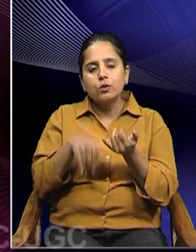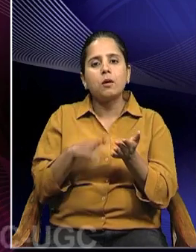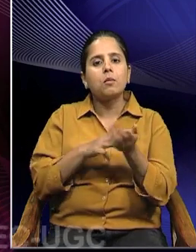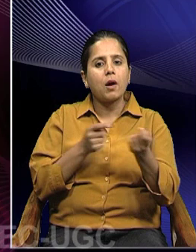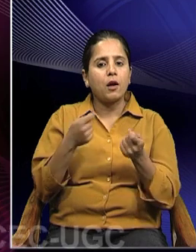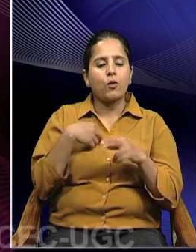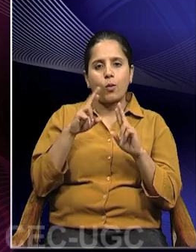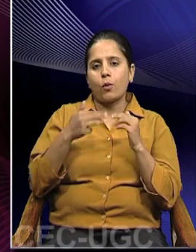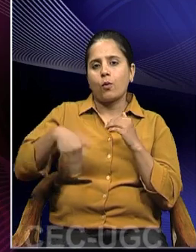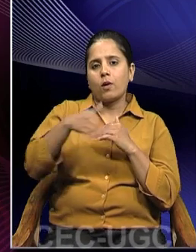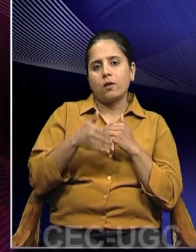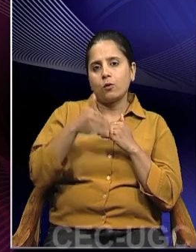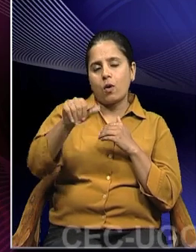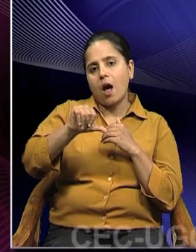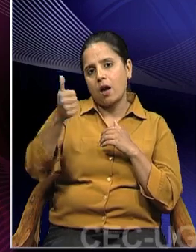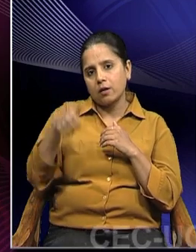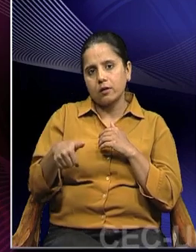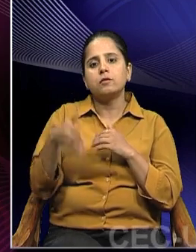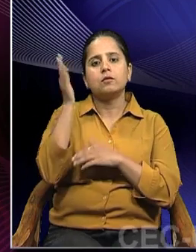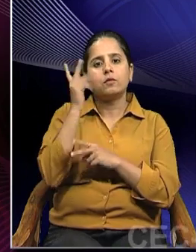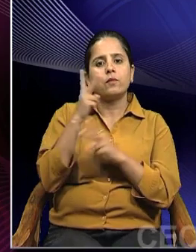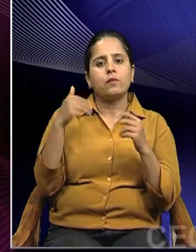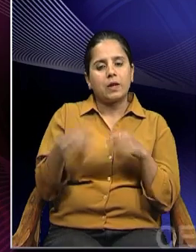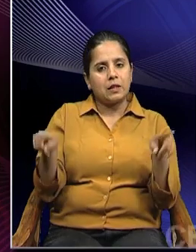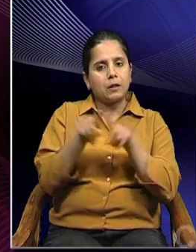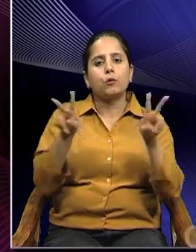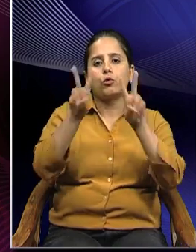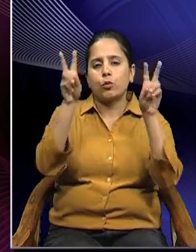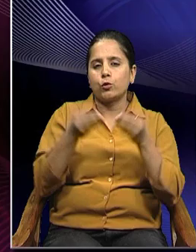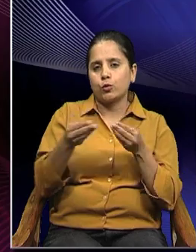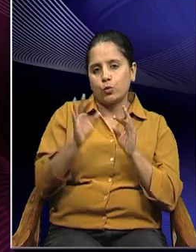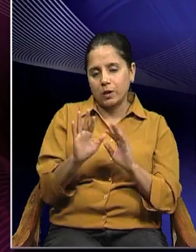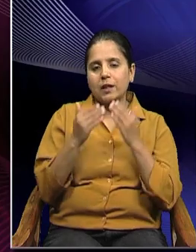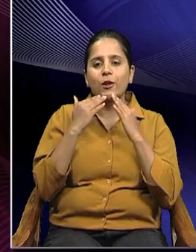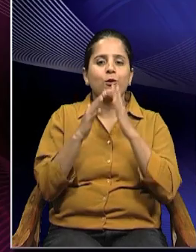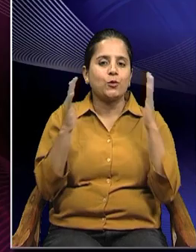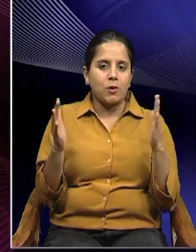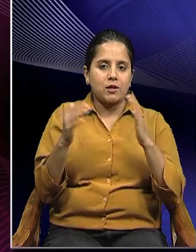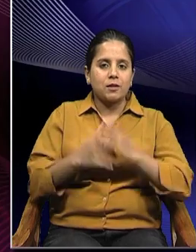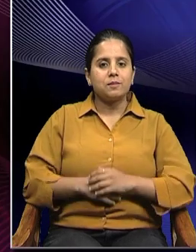We shall be coming with another series of lectures on the same topic very soon. Thank you so much.